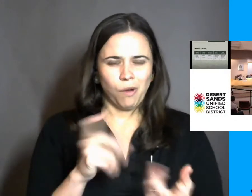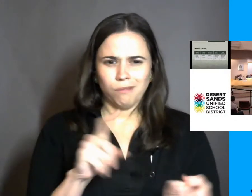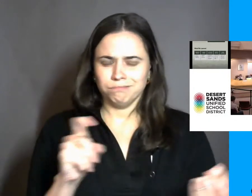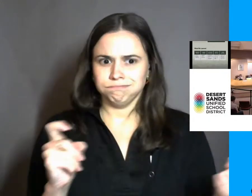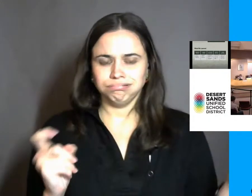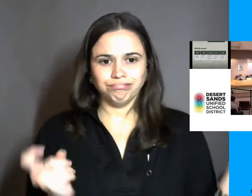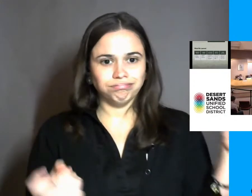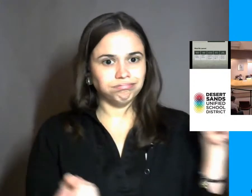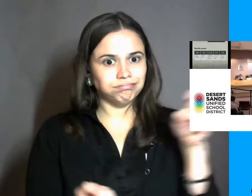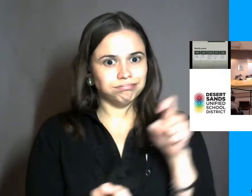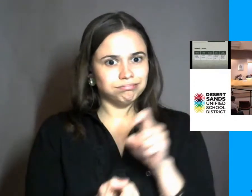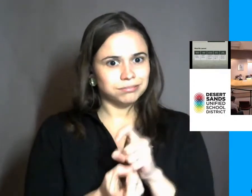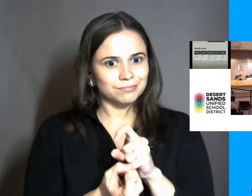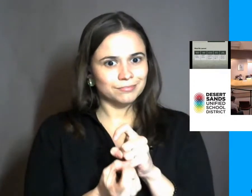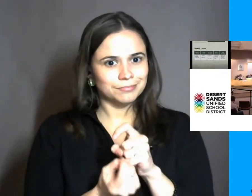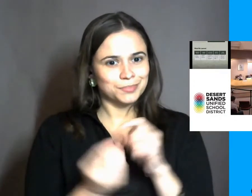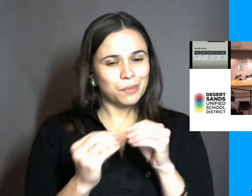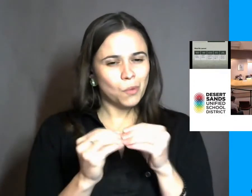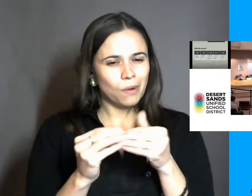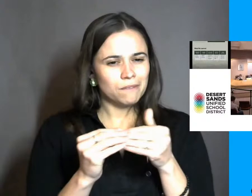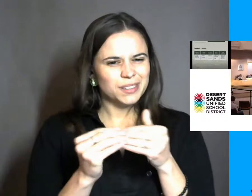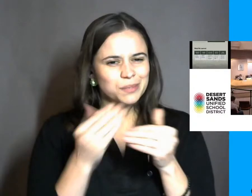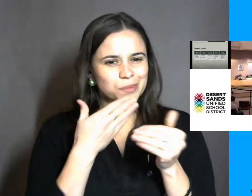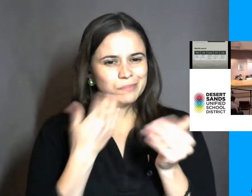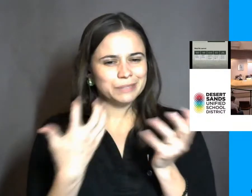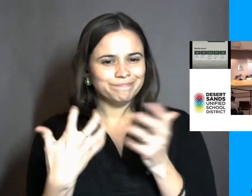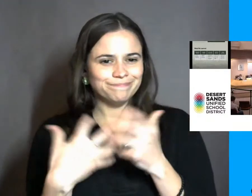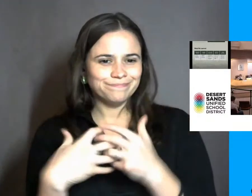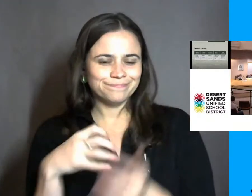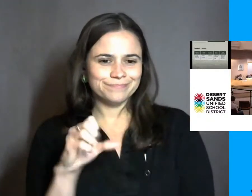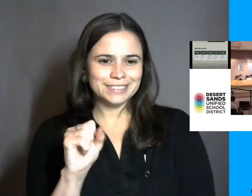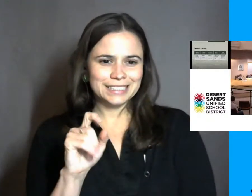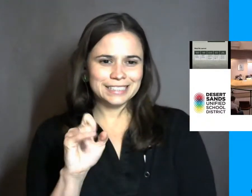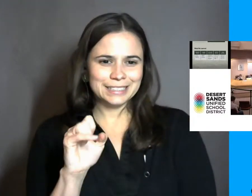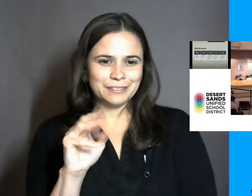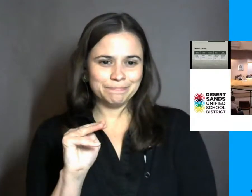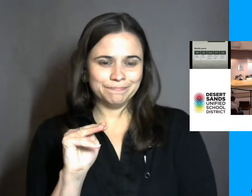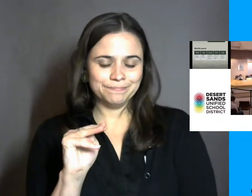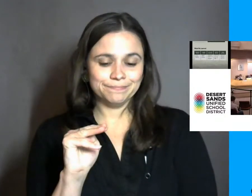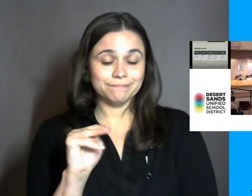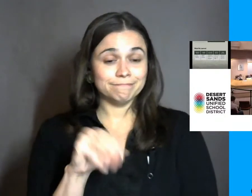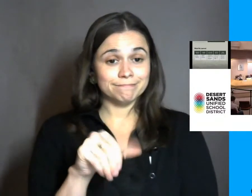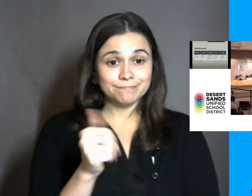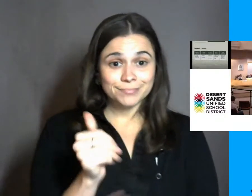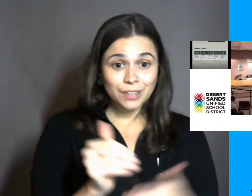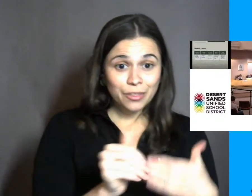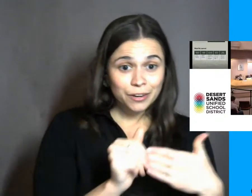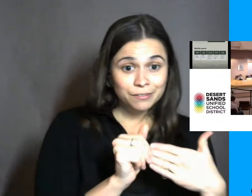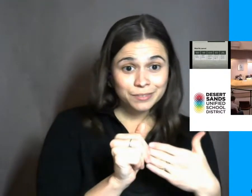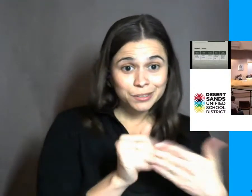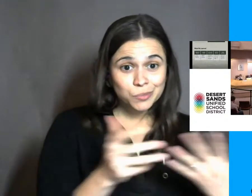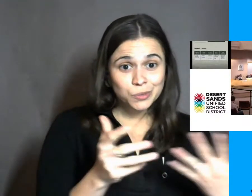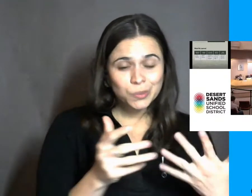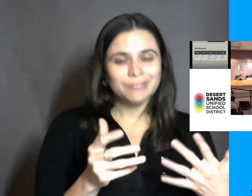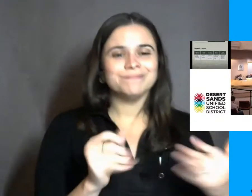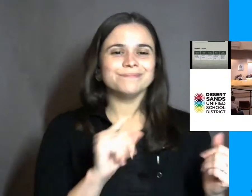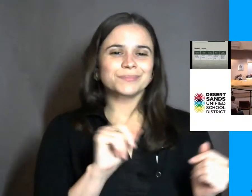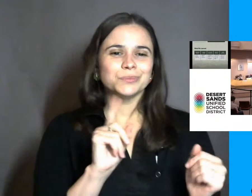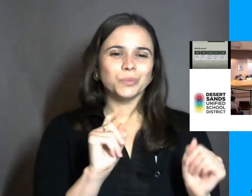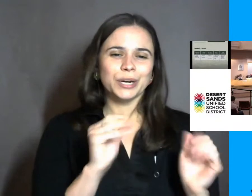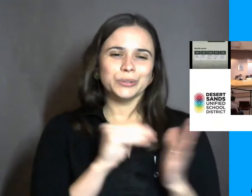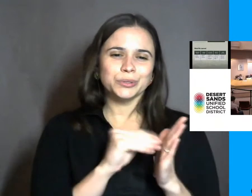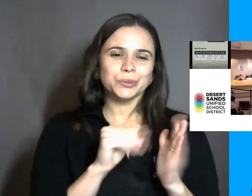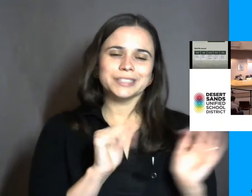learning programs? And again, moving on to flexible spaces, looking at collaboration corridors, maker spaces.